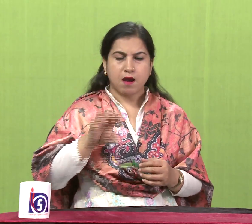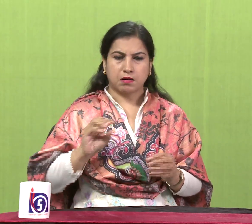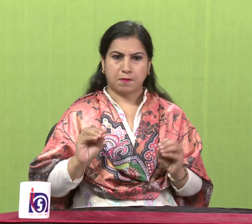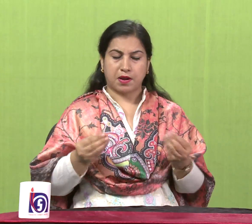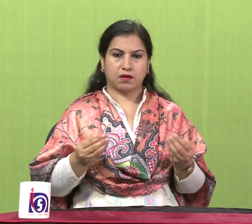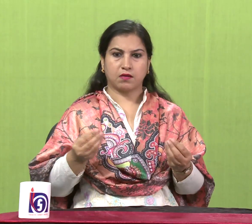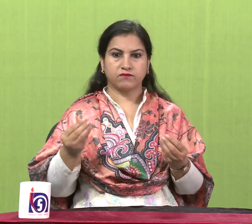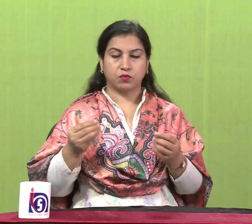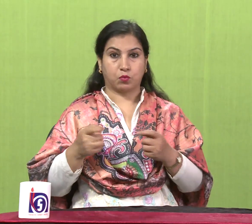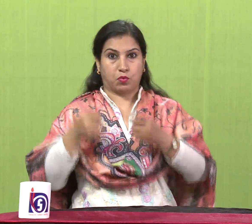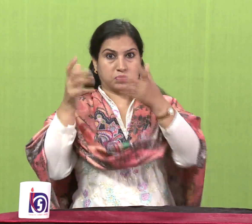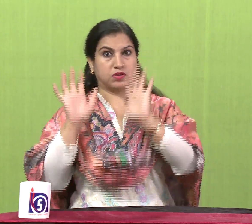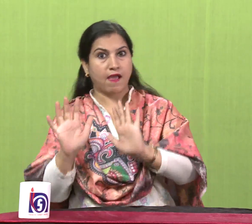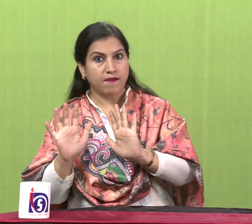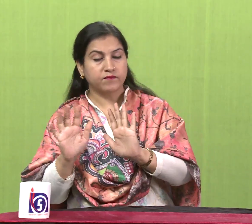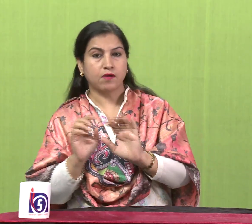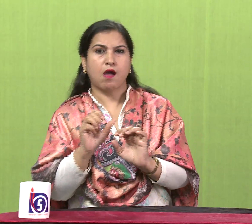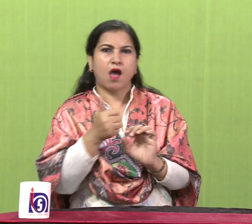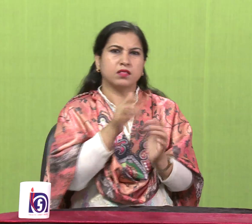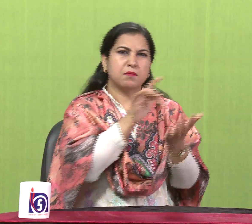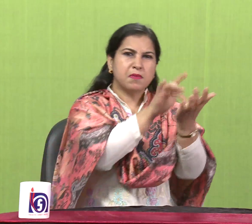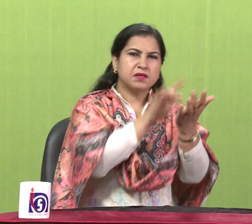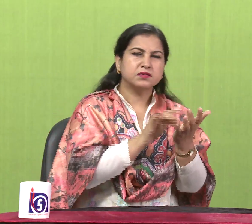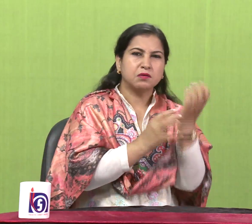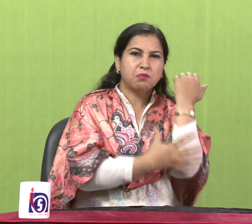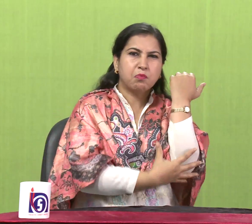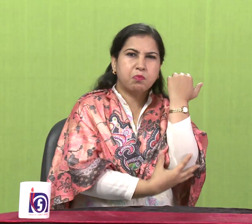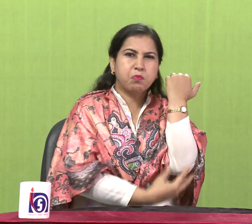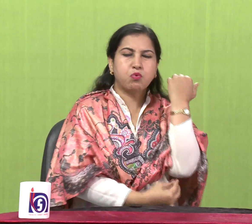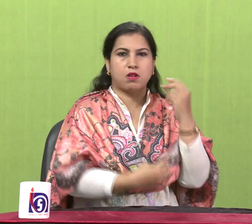rich, others have become poor.